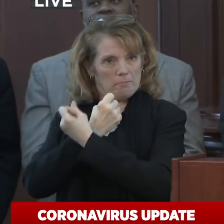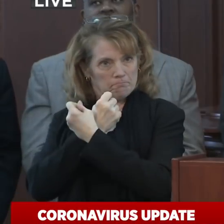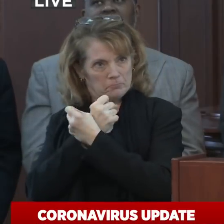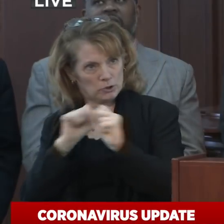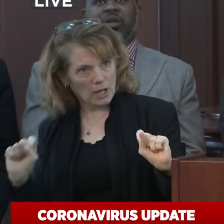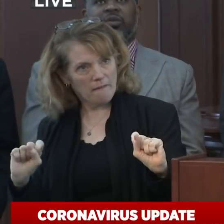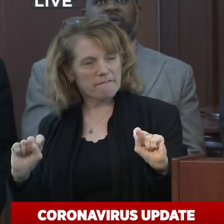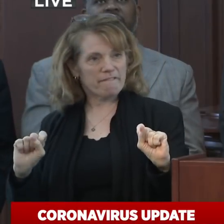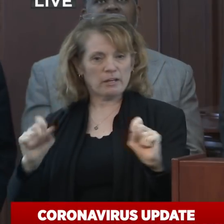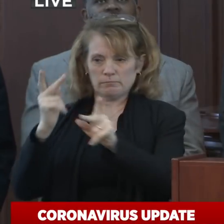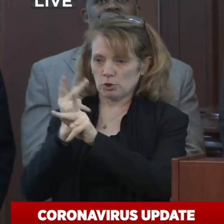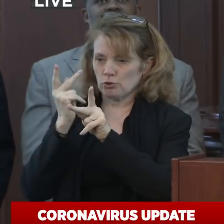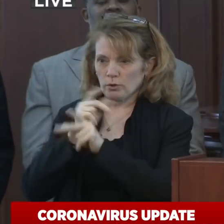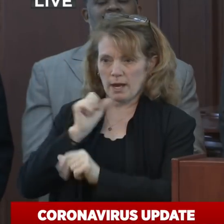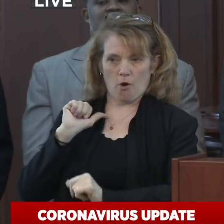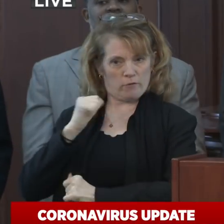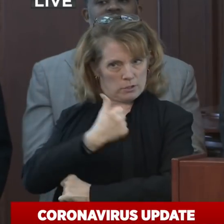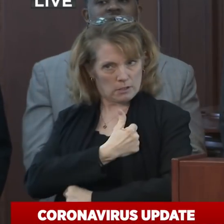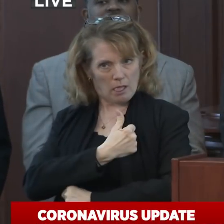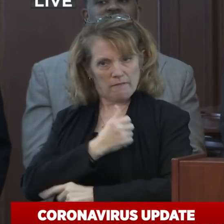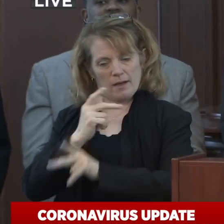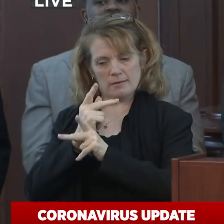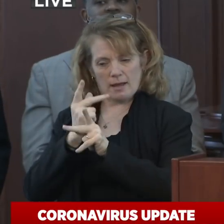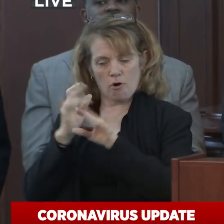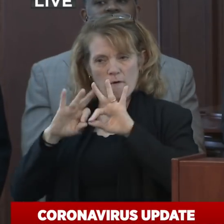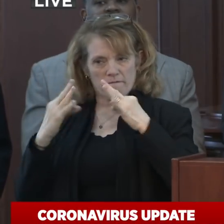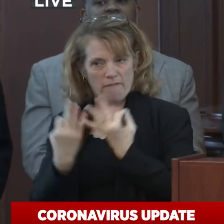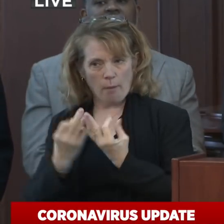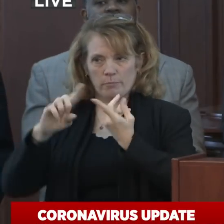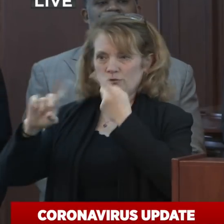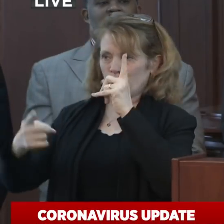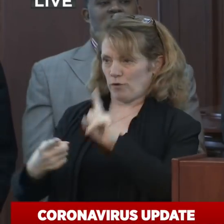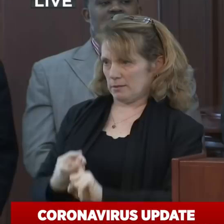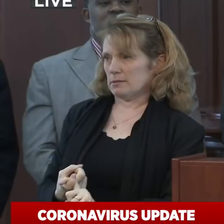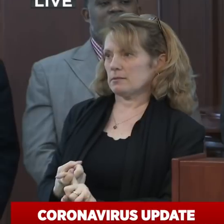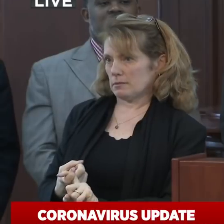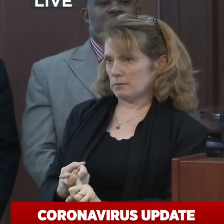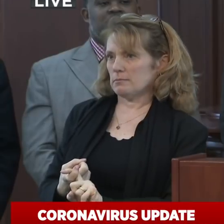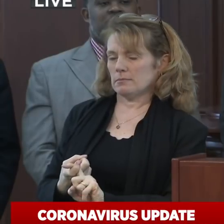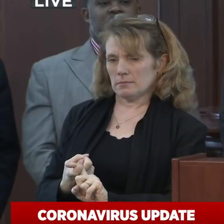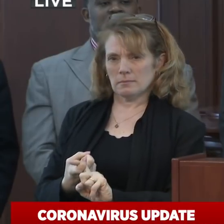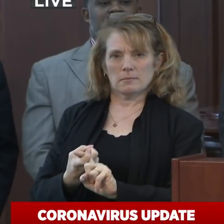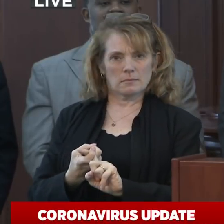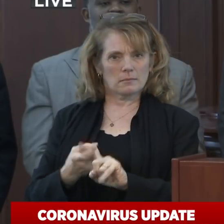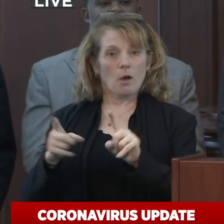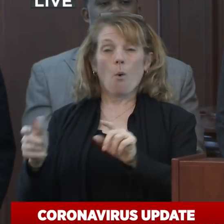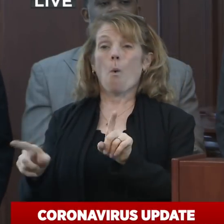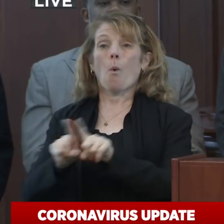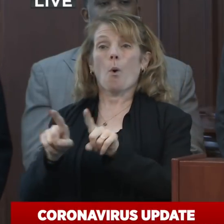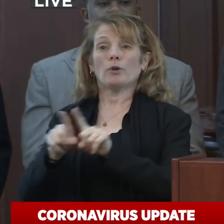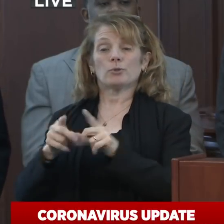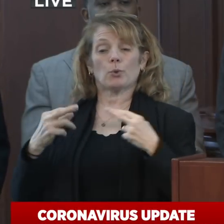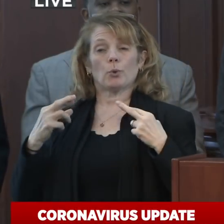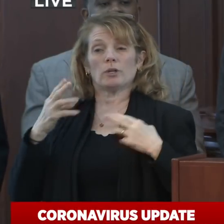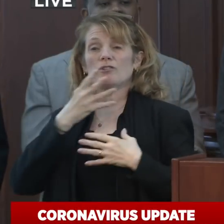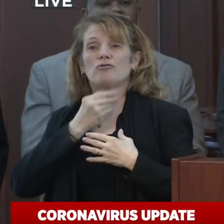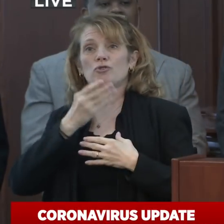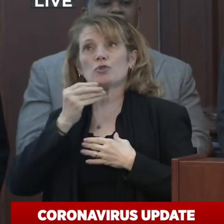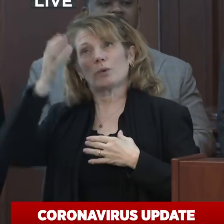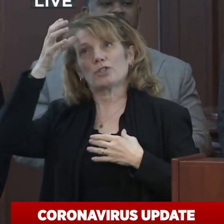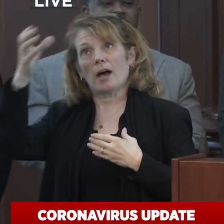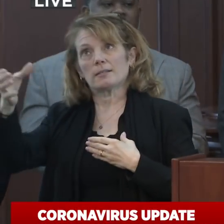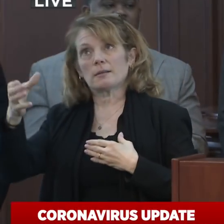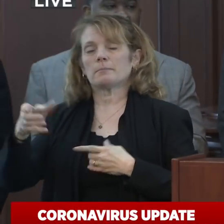really take care of ourselves and take care of our loved ones. And there's another concept that you're supposed to live